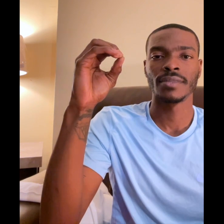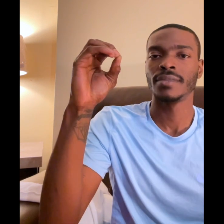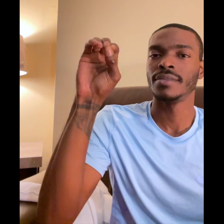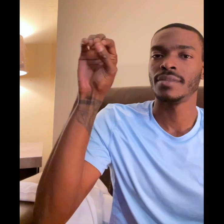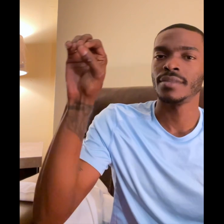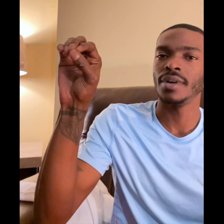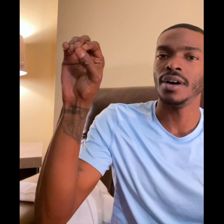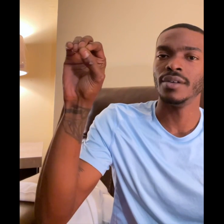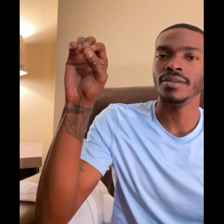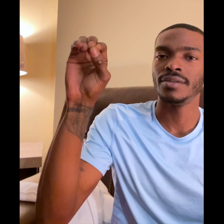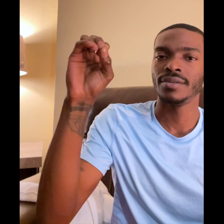O.